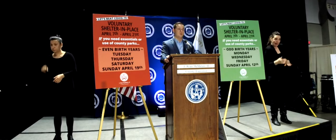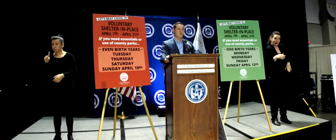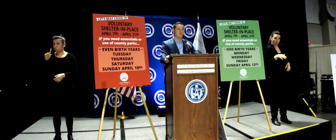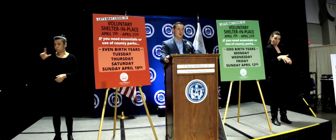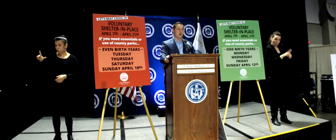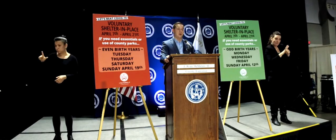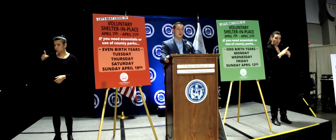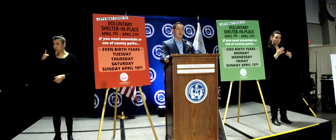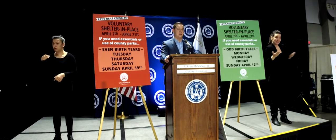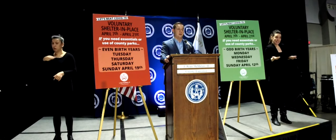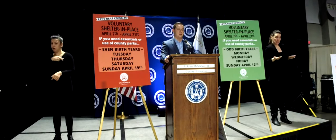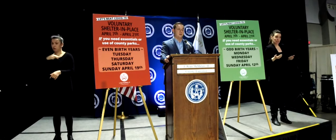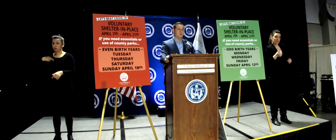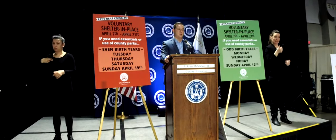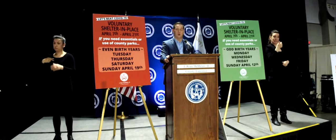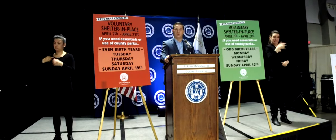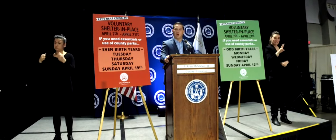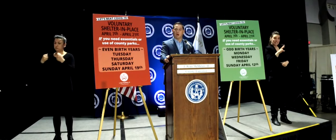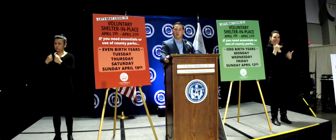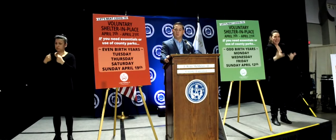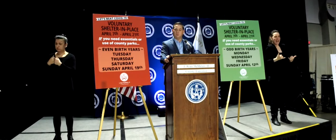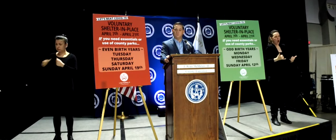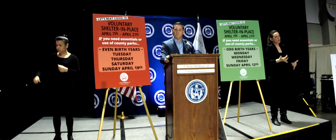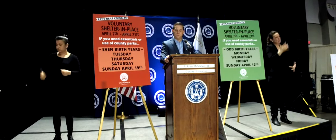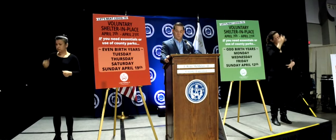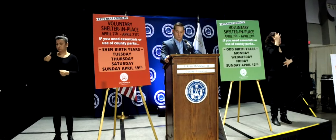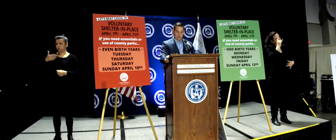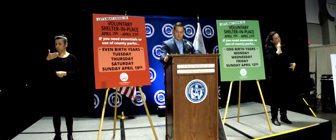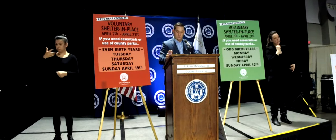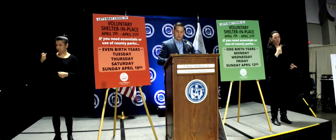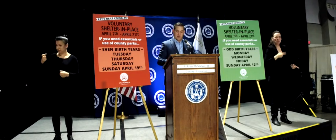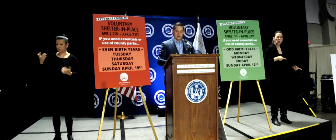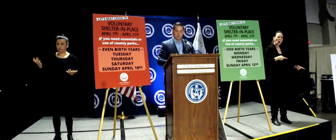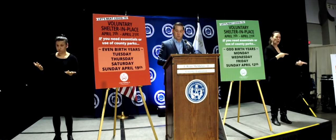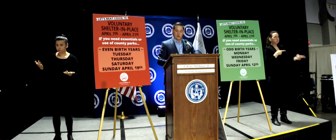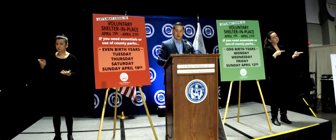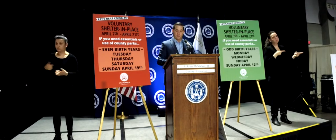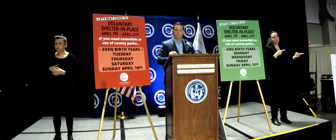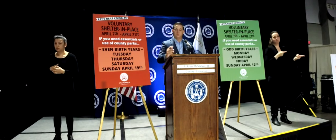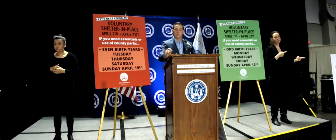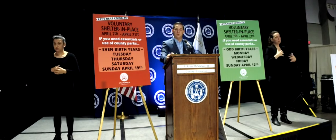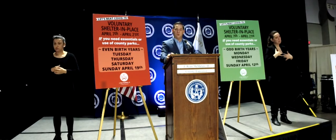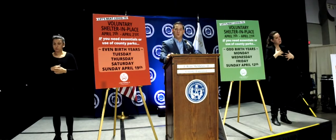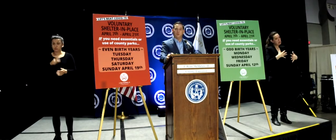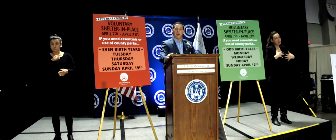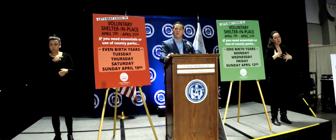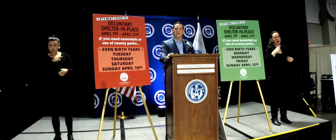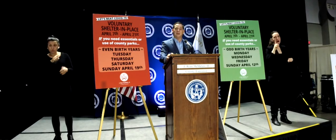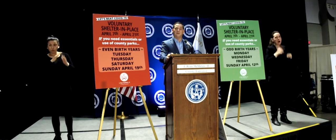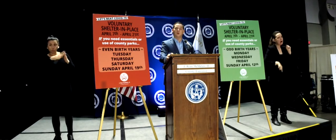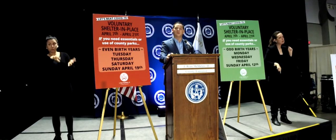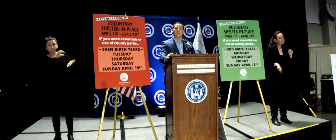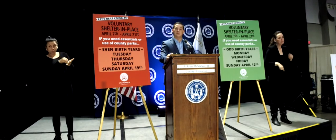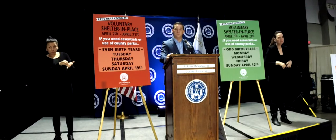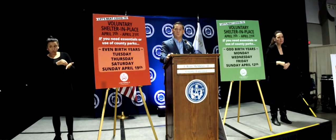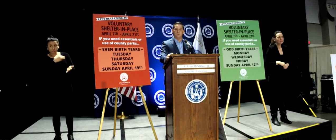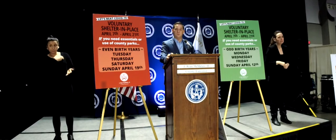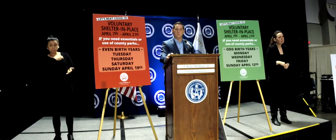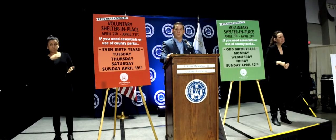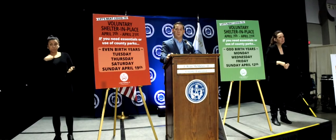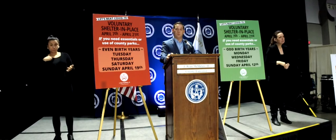If you are a son or a daughter of someone in the hospital right now, you probably can't even go